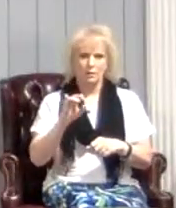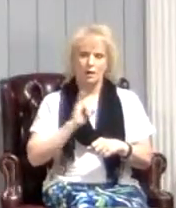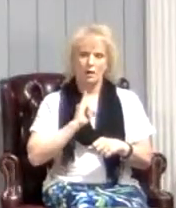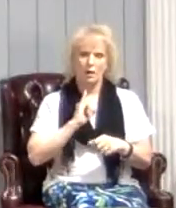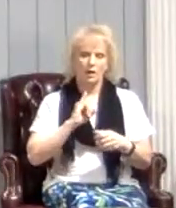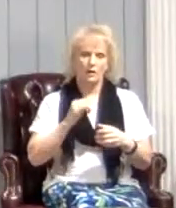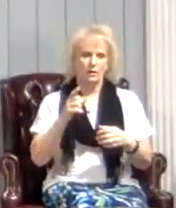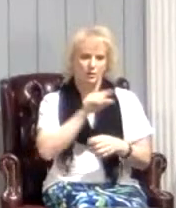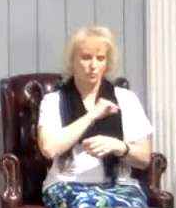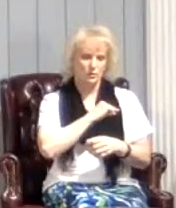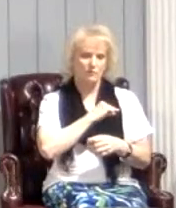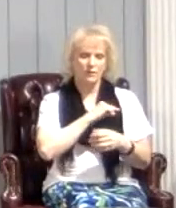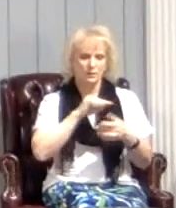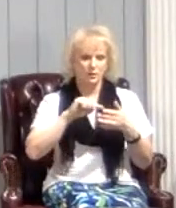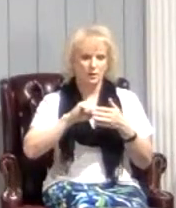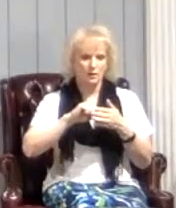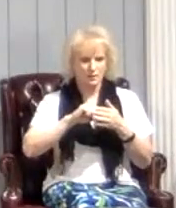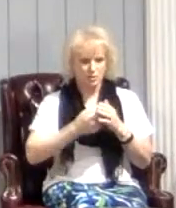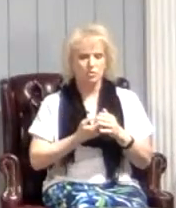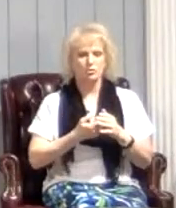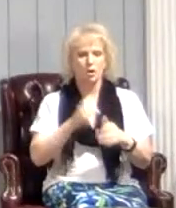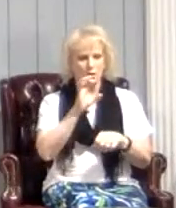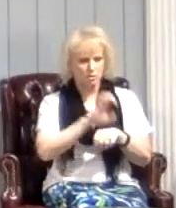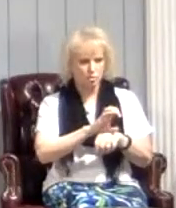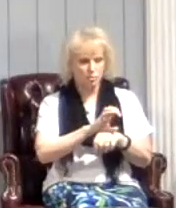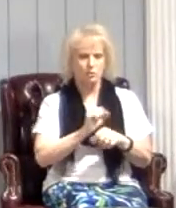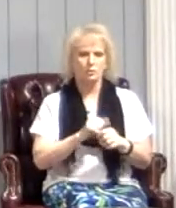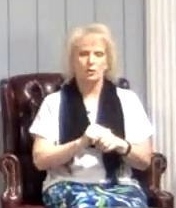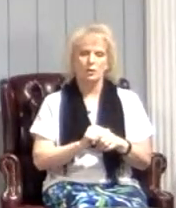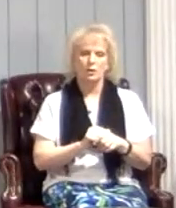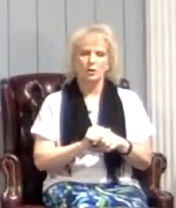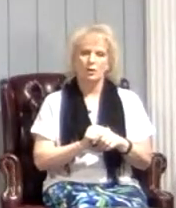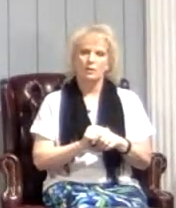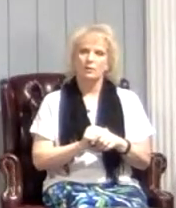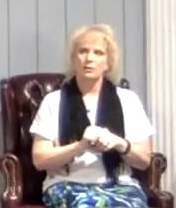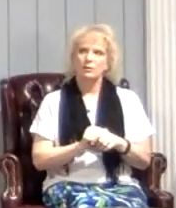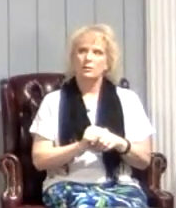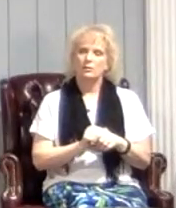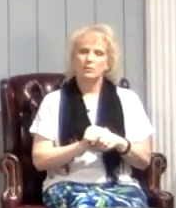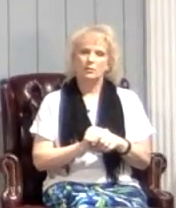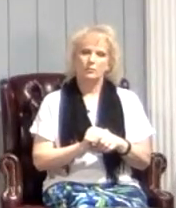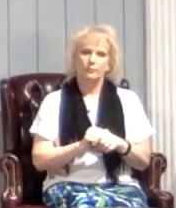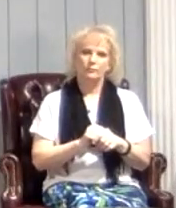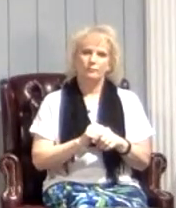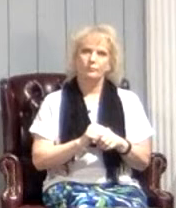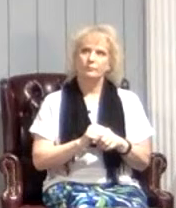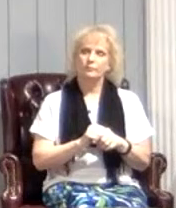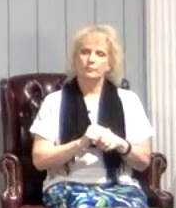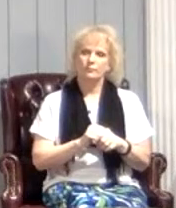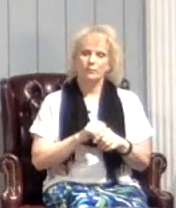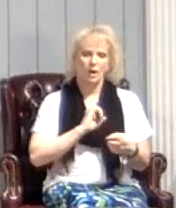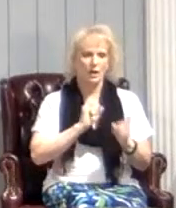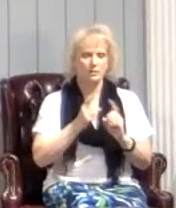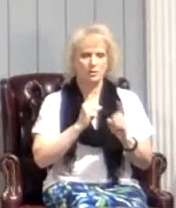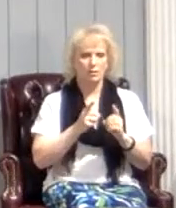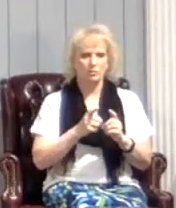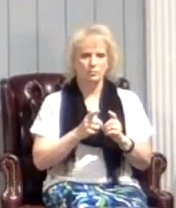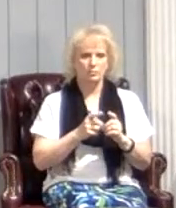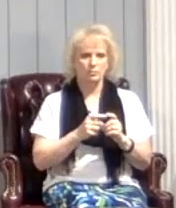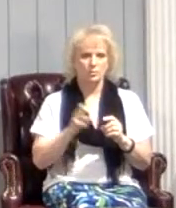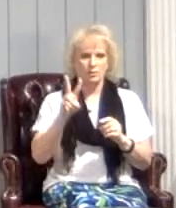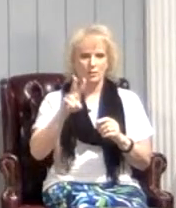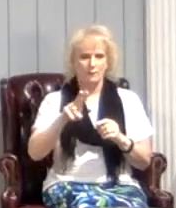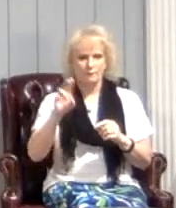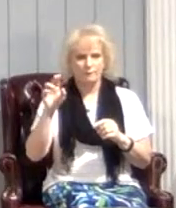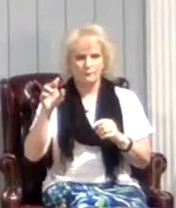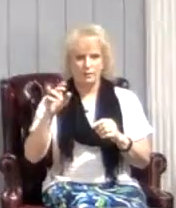start a church. And, you know, God didn't want to go just to Bible college. I wanted to start a church. And so I talked to the executive vice president of the college, and then I